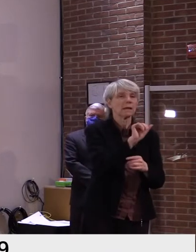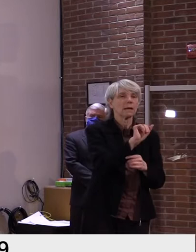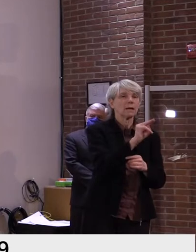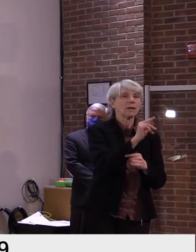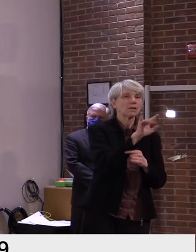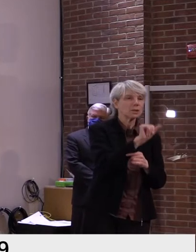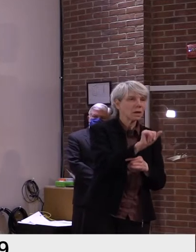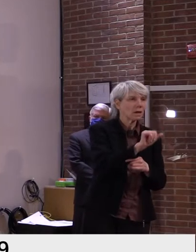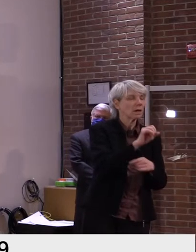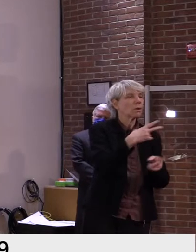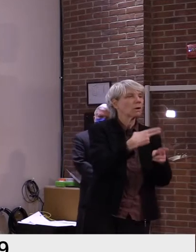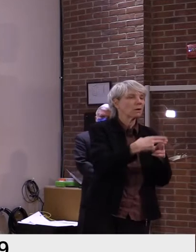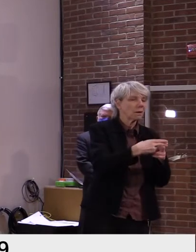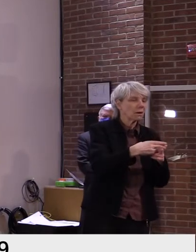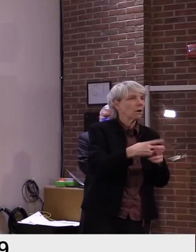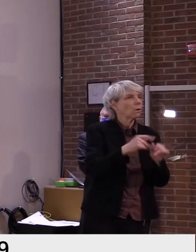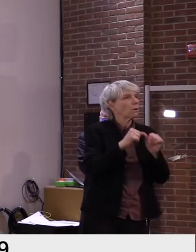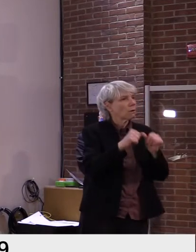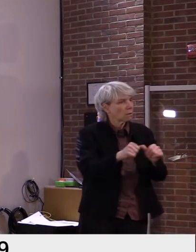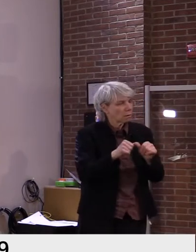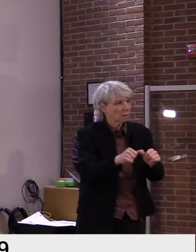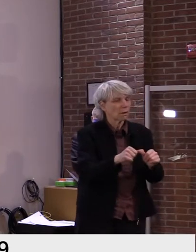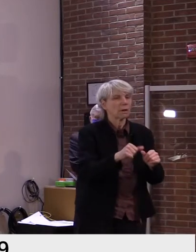acute and chronic ischemic heart disease,